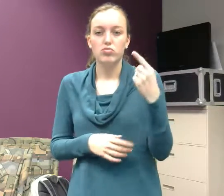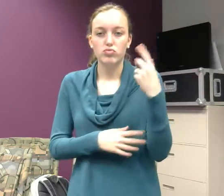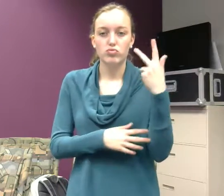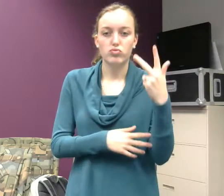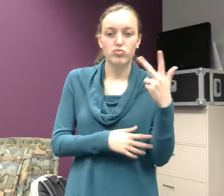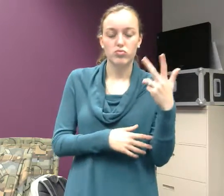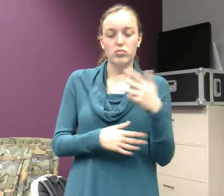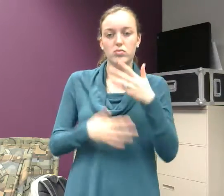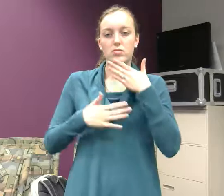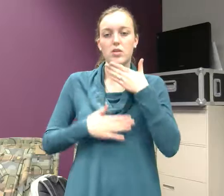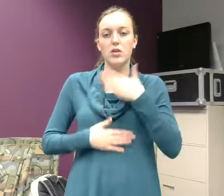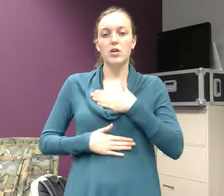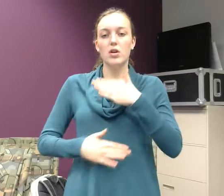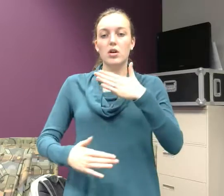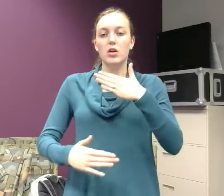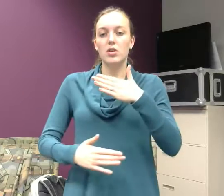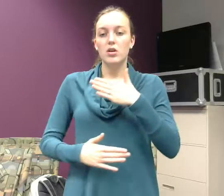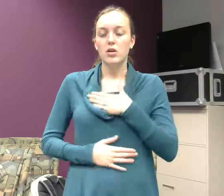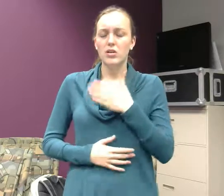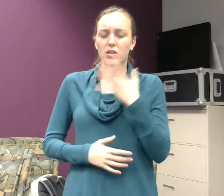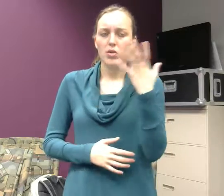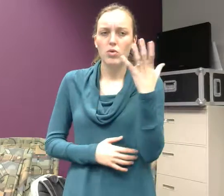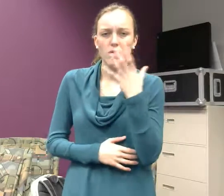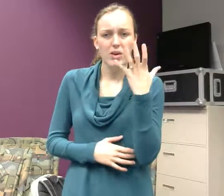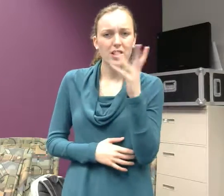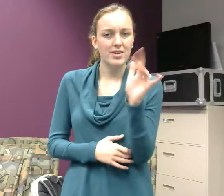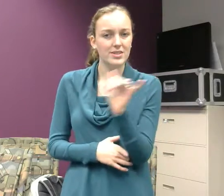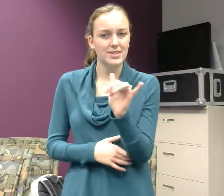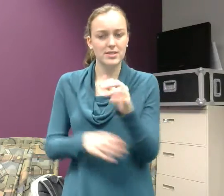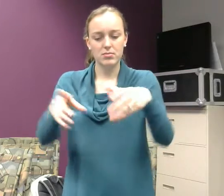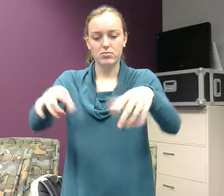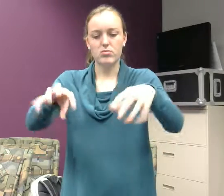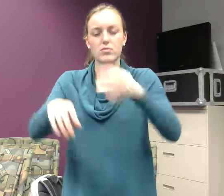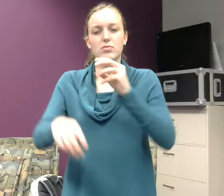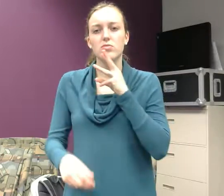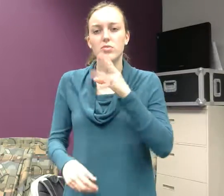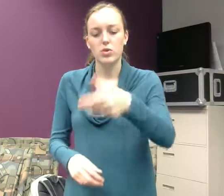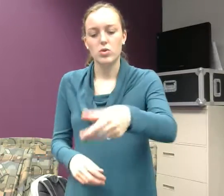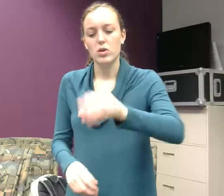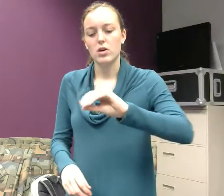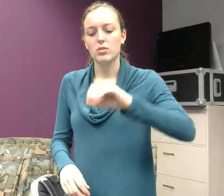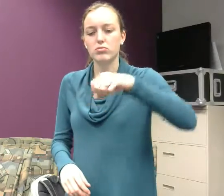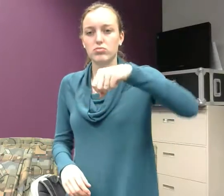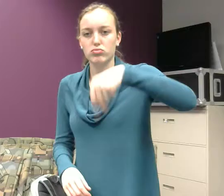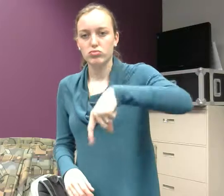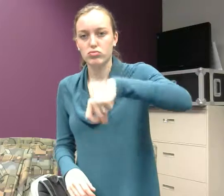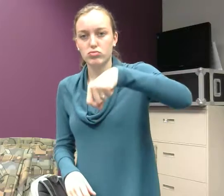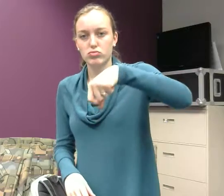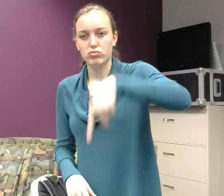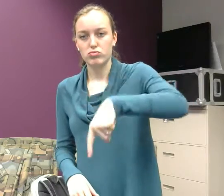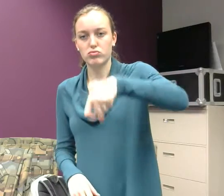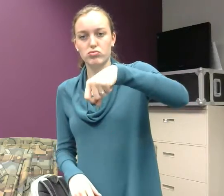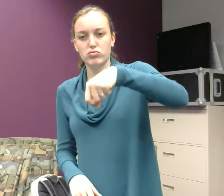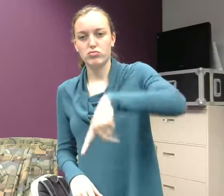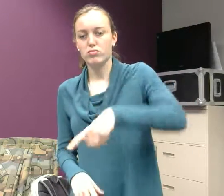way it's just like a slow trickle, just like a faucet. So the heart is very special in